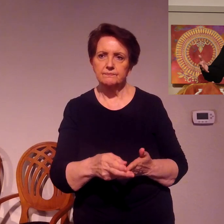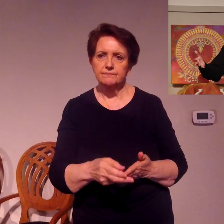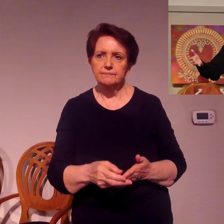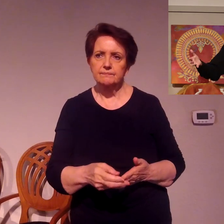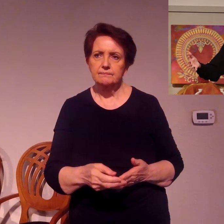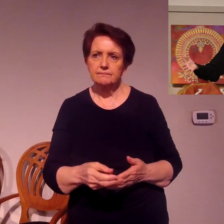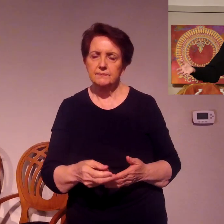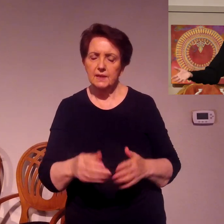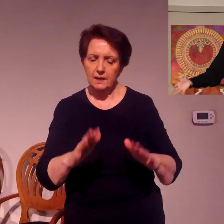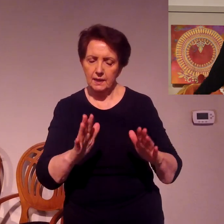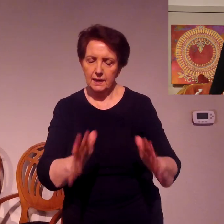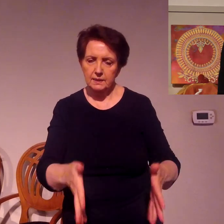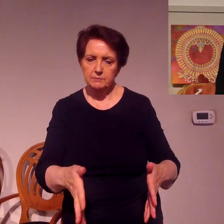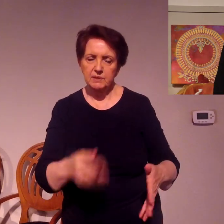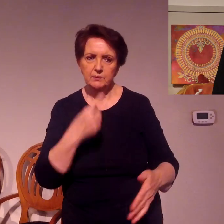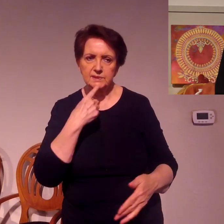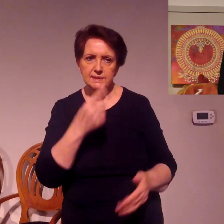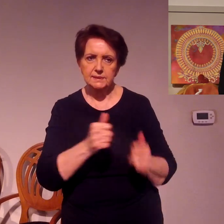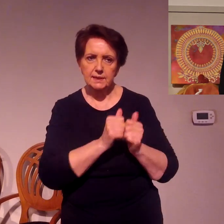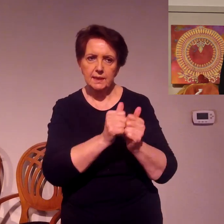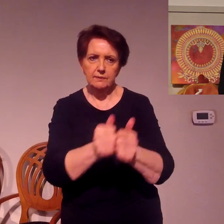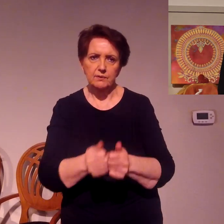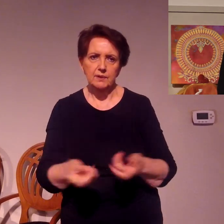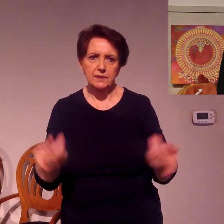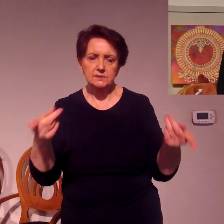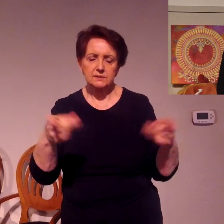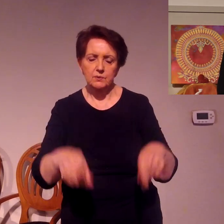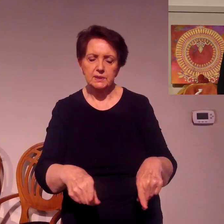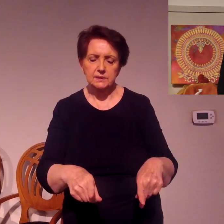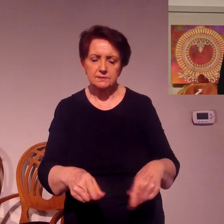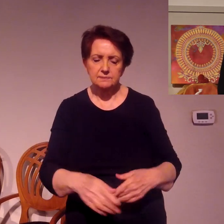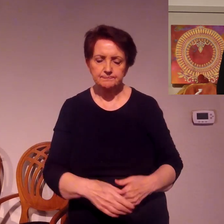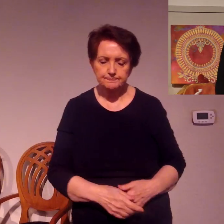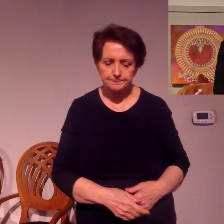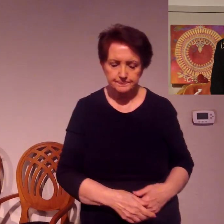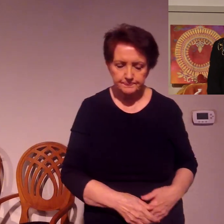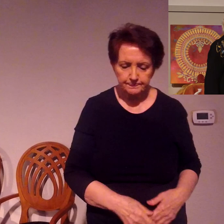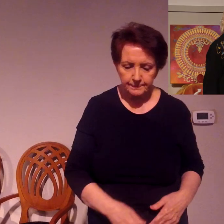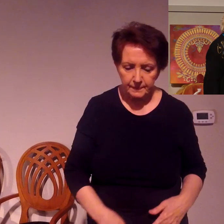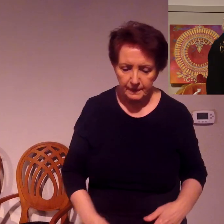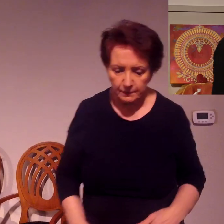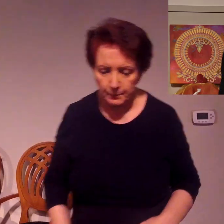And as I let it be, we say together, and so it is.